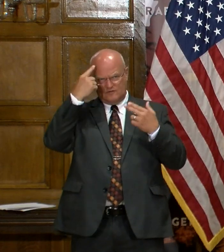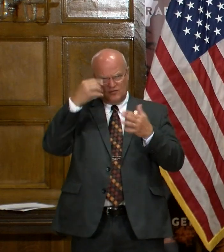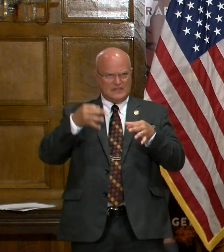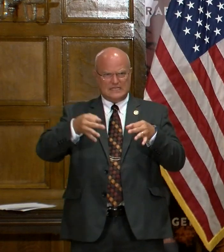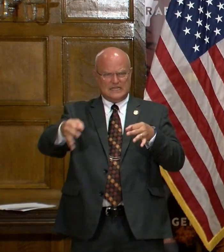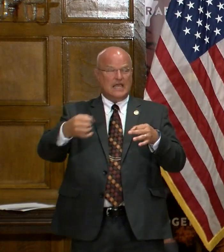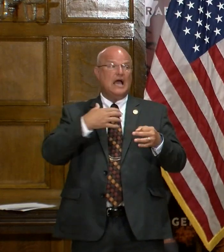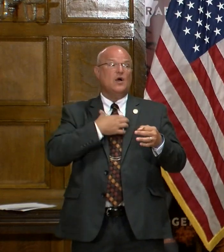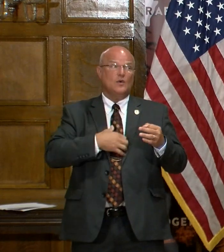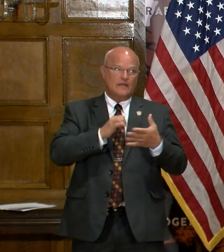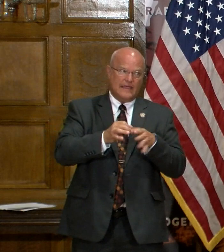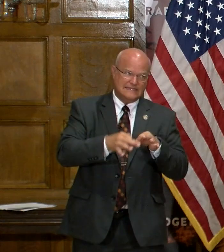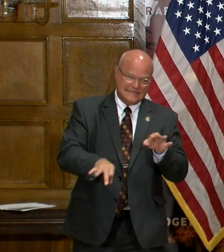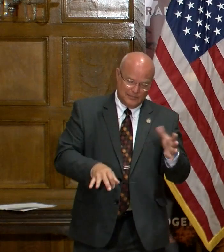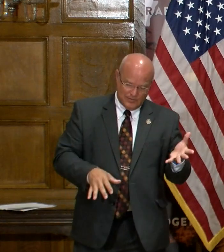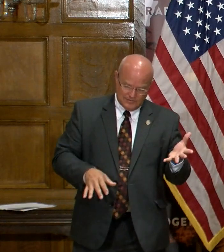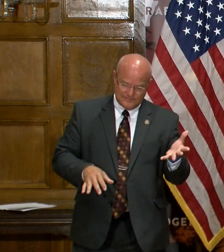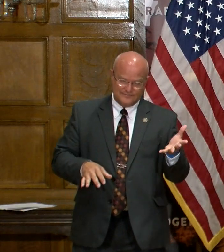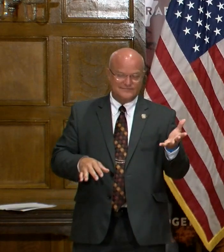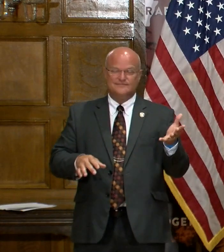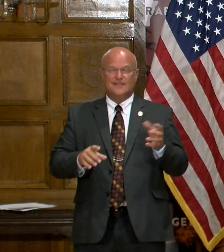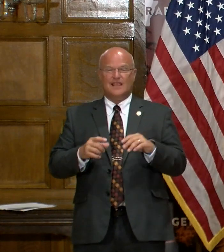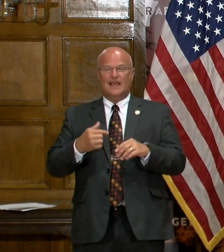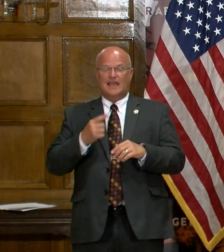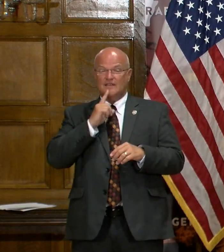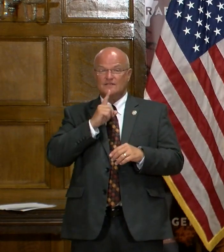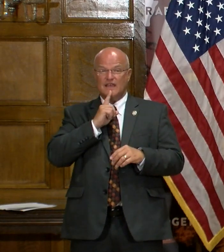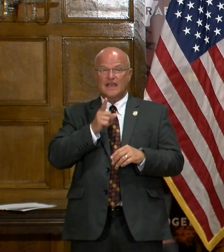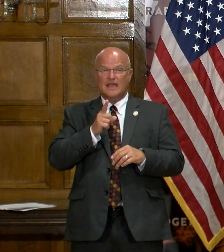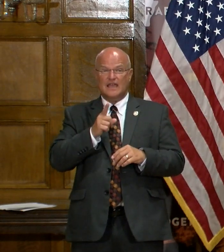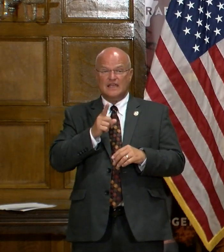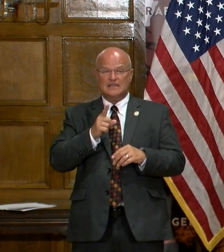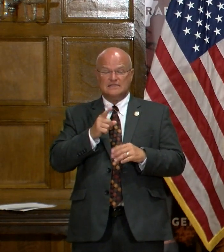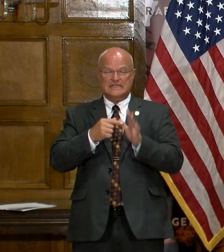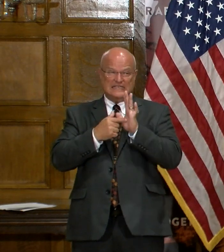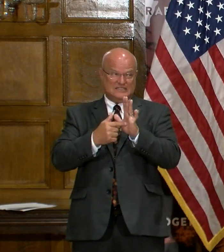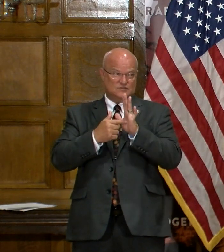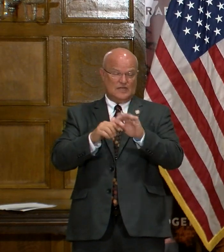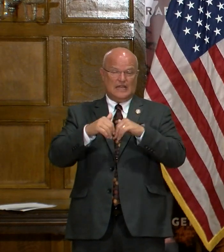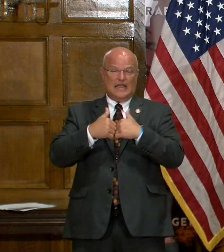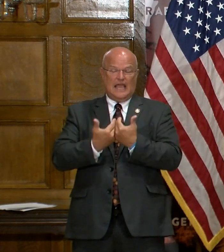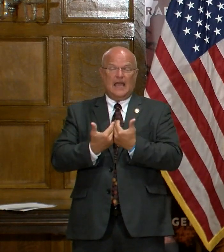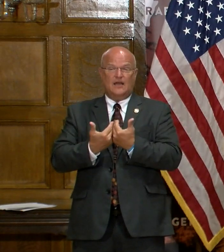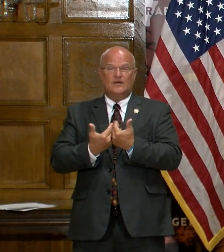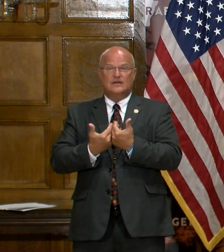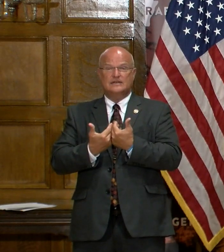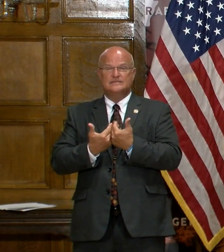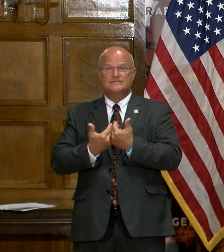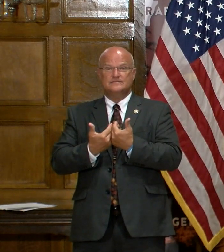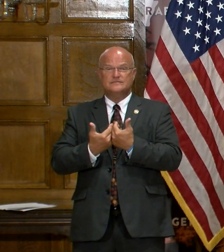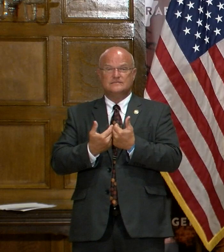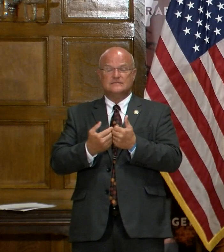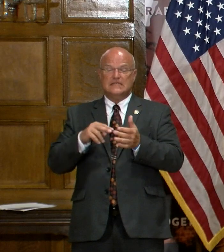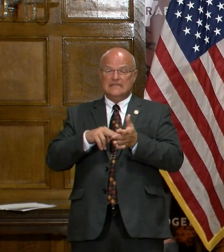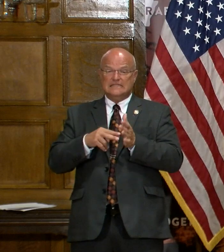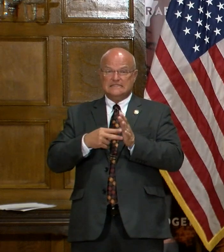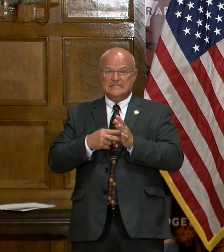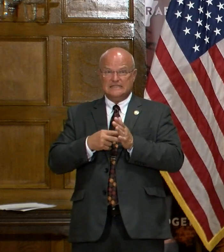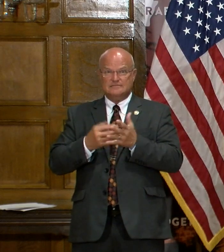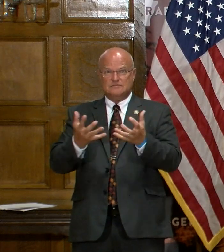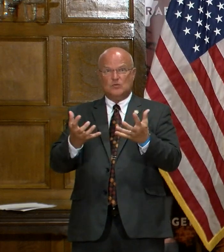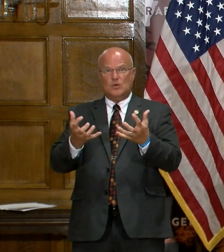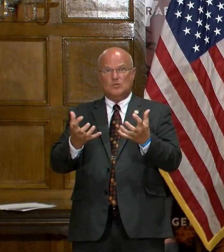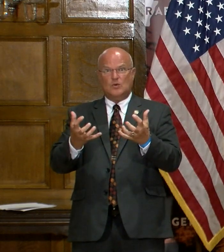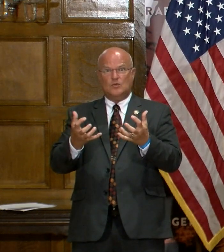for the delay. I wish it was that simple. In fact, just to illustrate how intent we are on getting